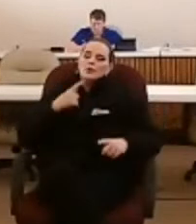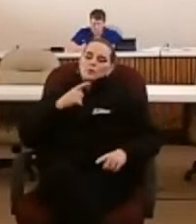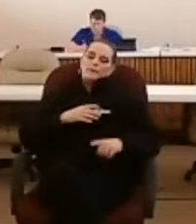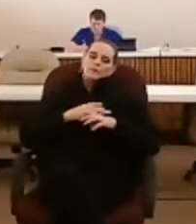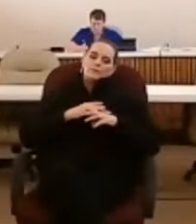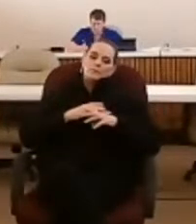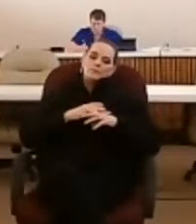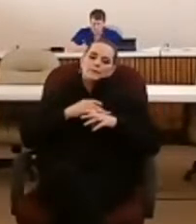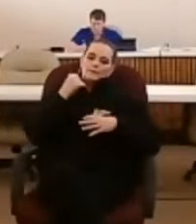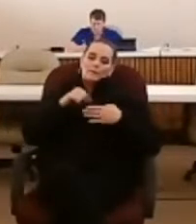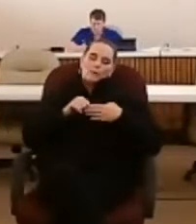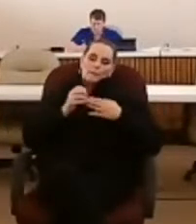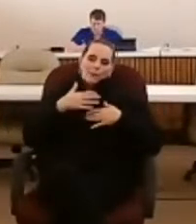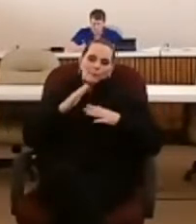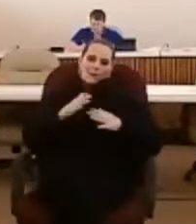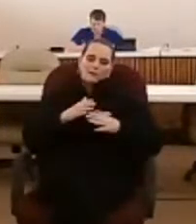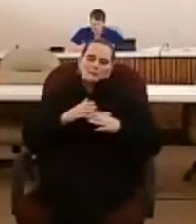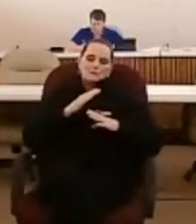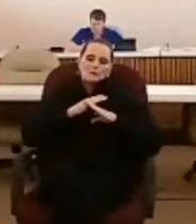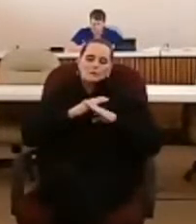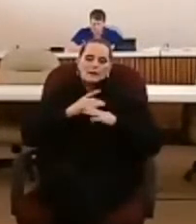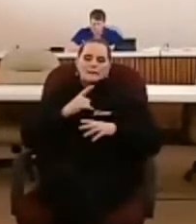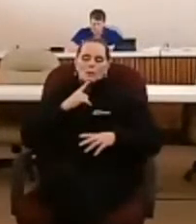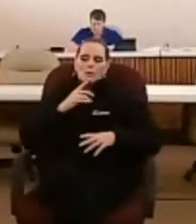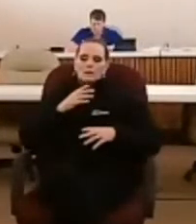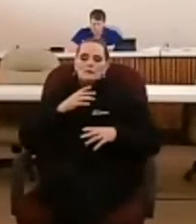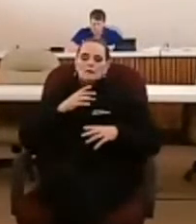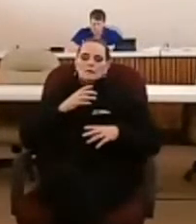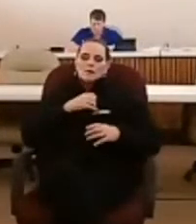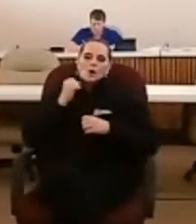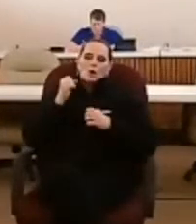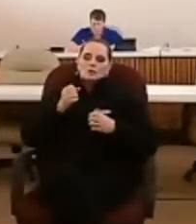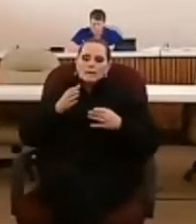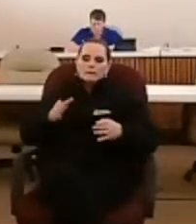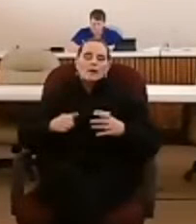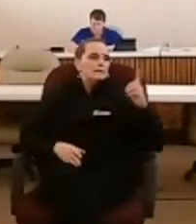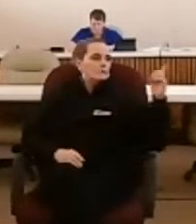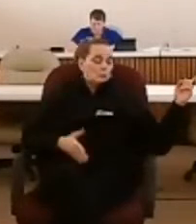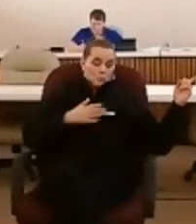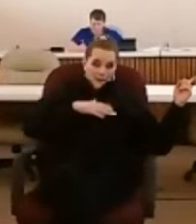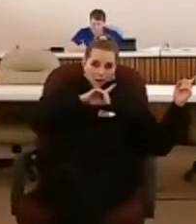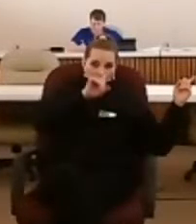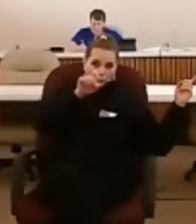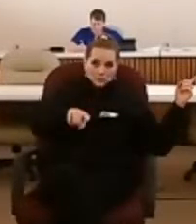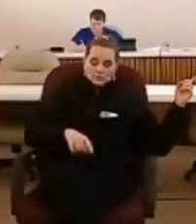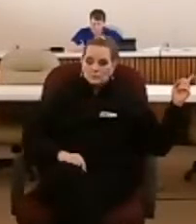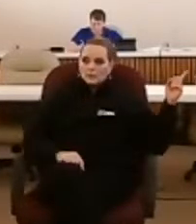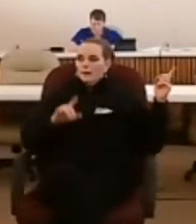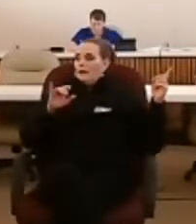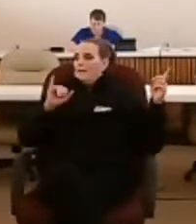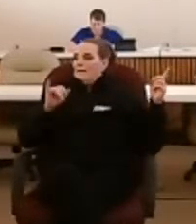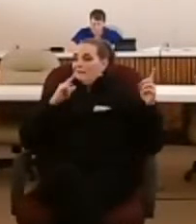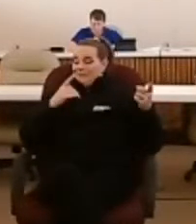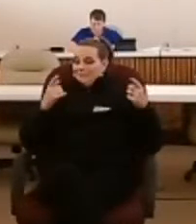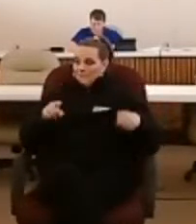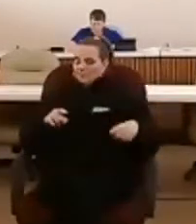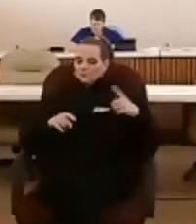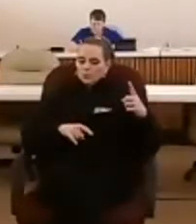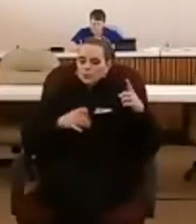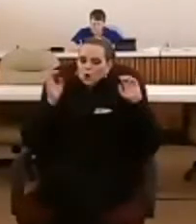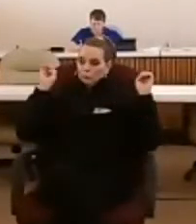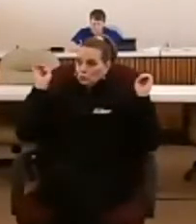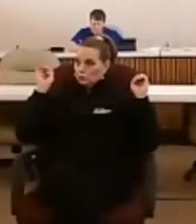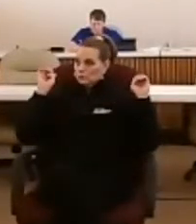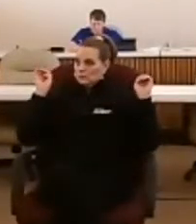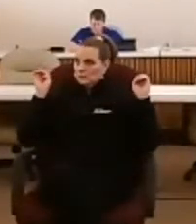yeah, Gotcha. yeah. So my question is this for Mr. Lessing. If this is done, will emergency vehicles be